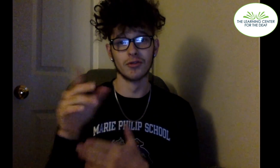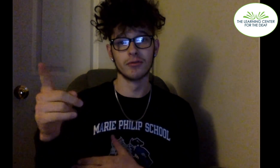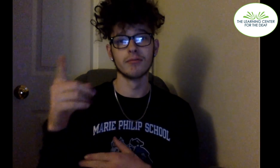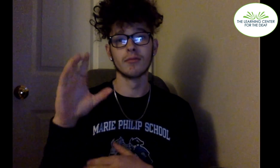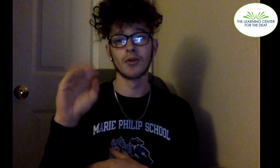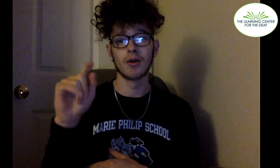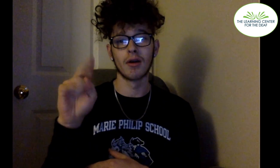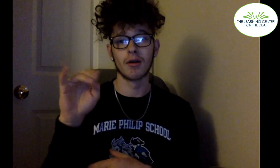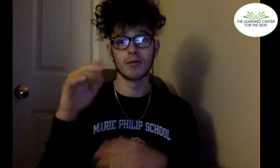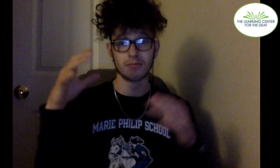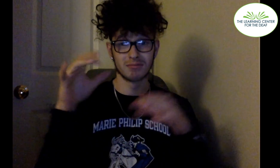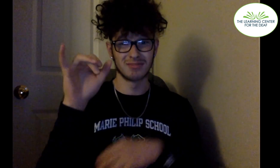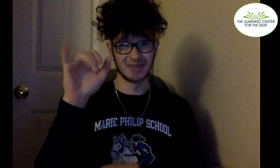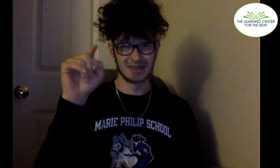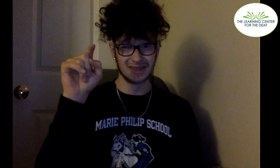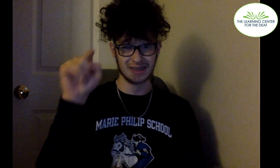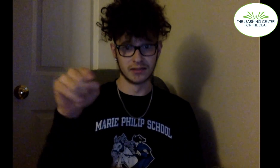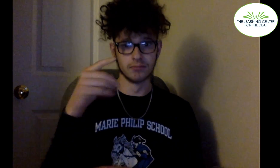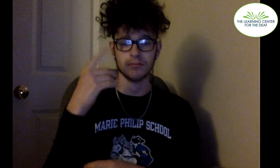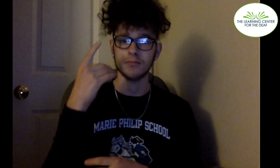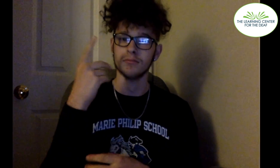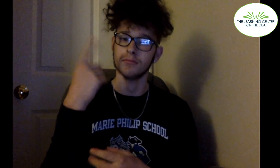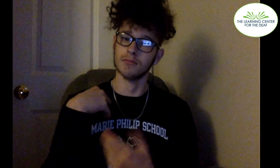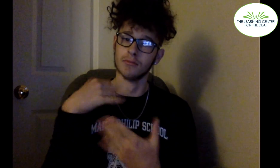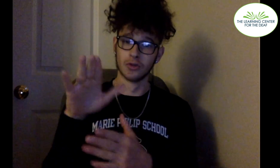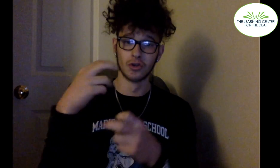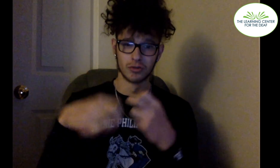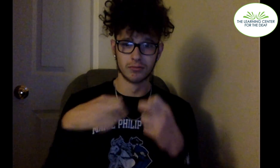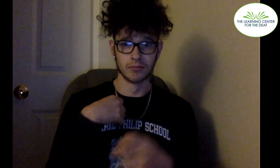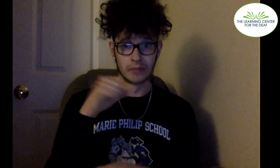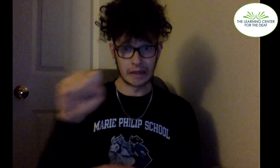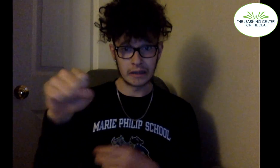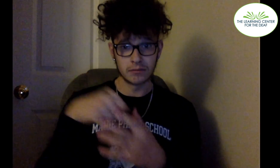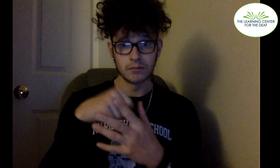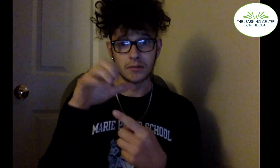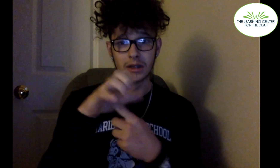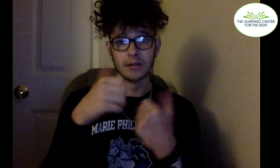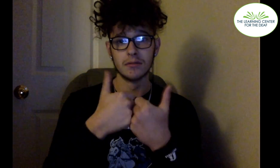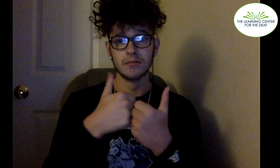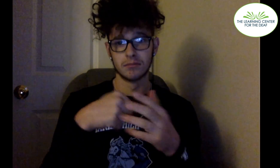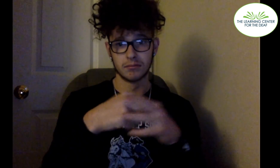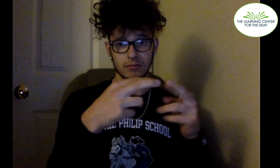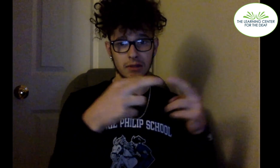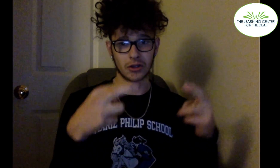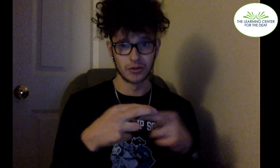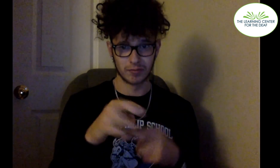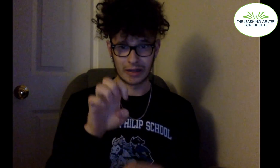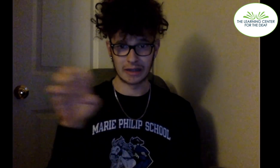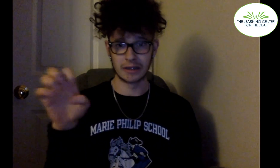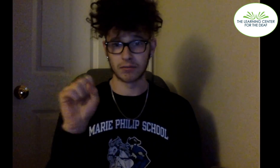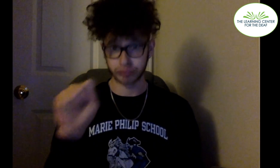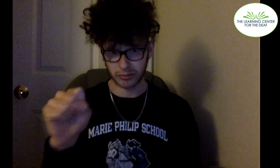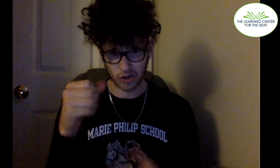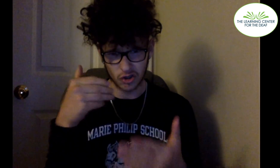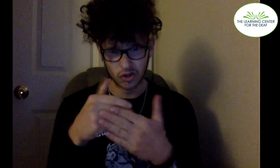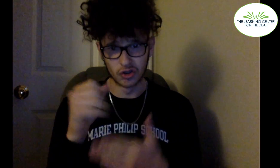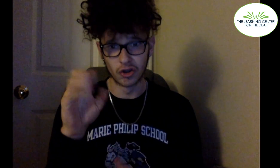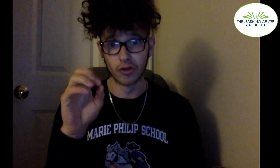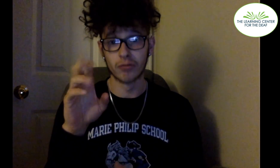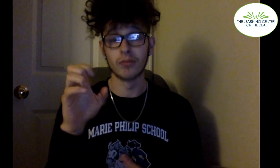we faced them in the Eastern regionals, and we beat them by just a small margin. And then later on